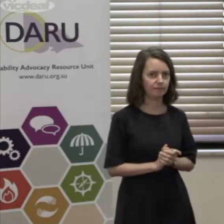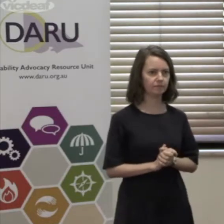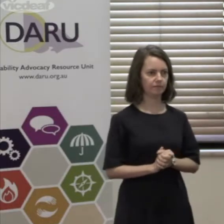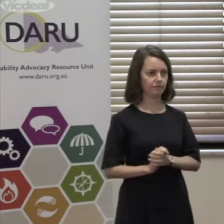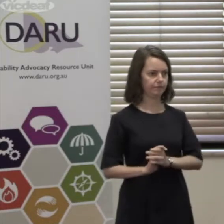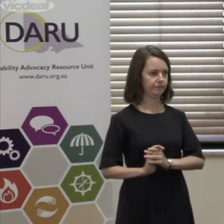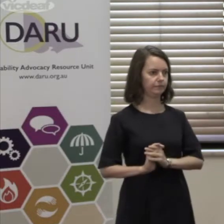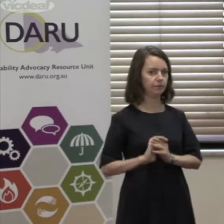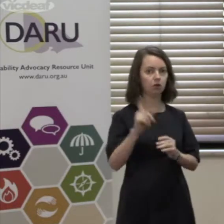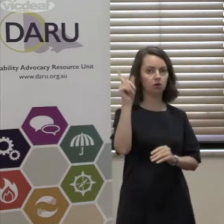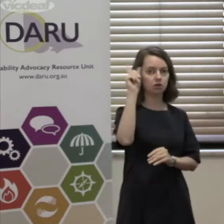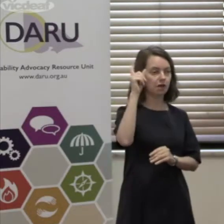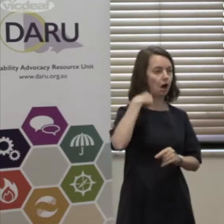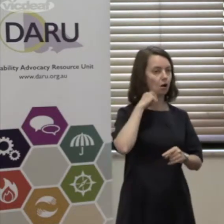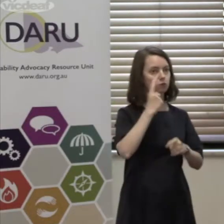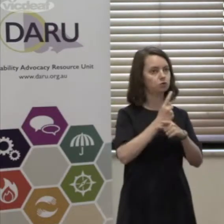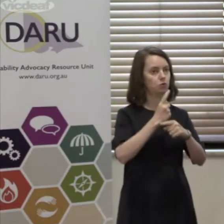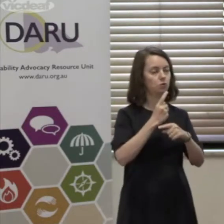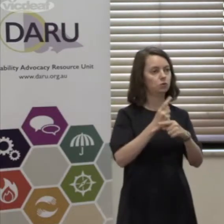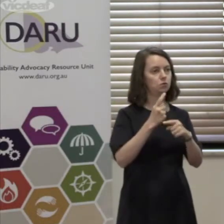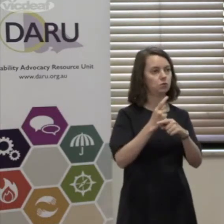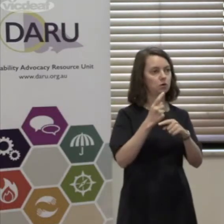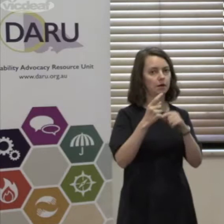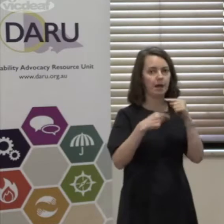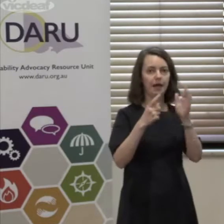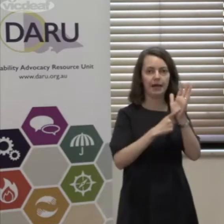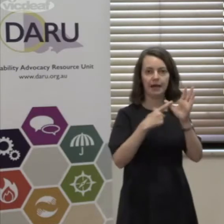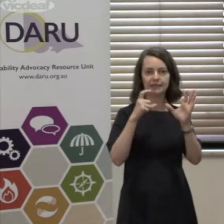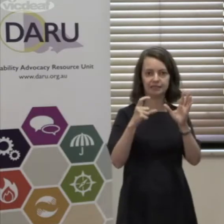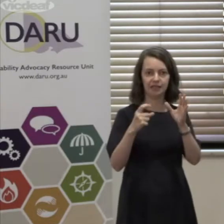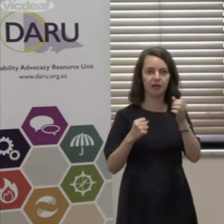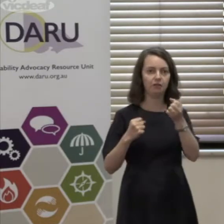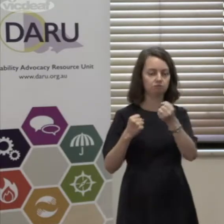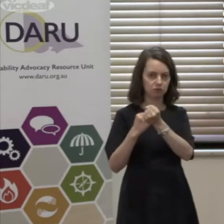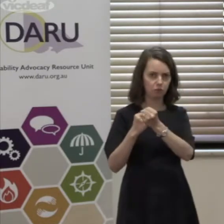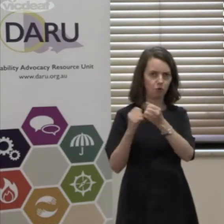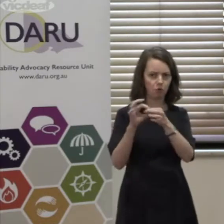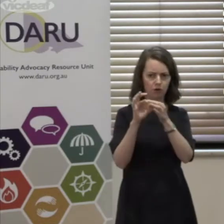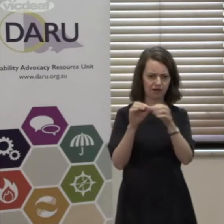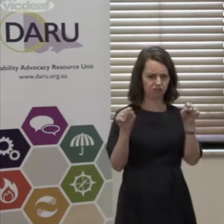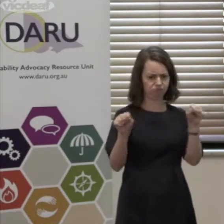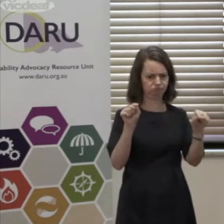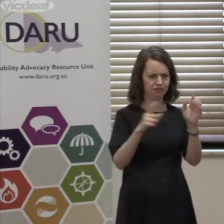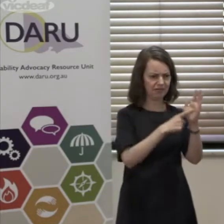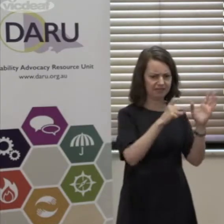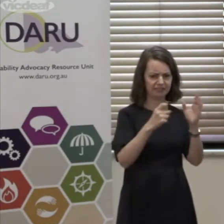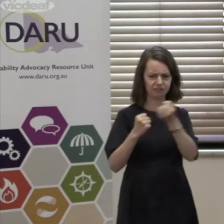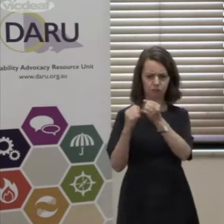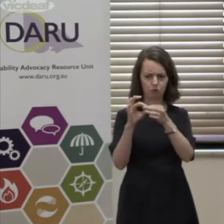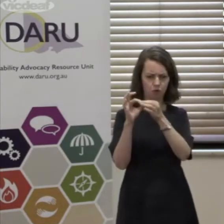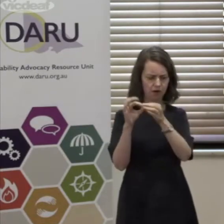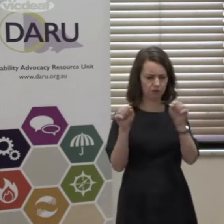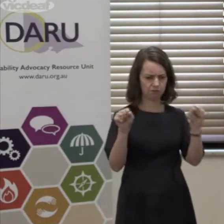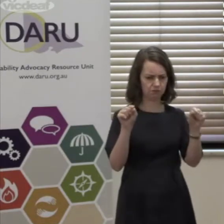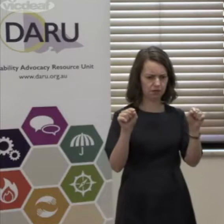today I am talking more about local area coordination, support coordination, how that all links together, what that might mean